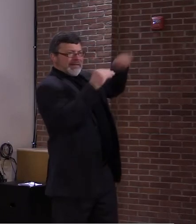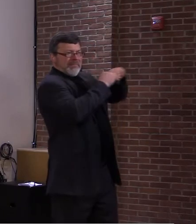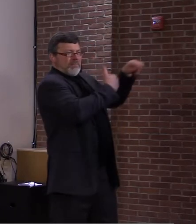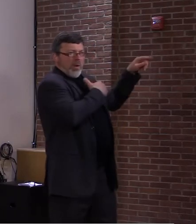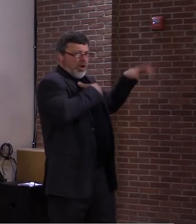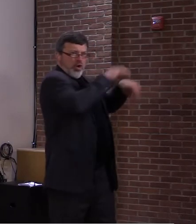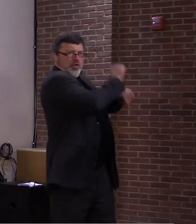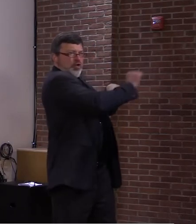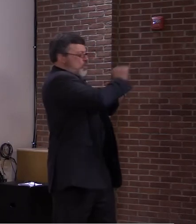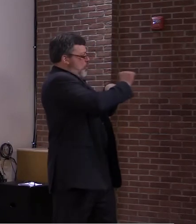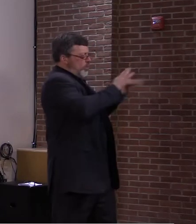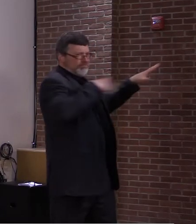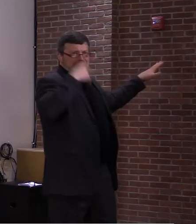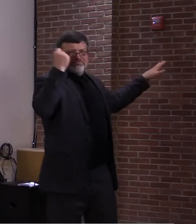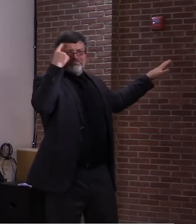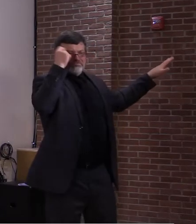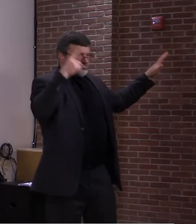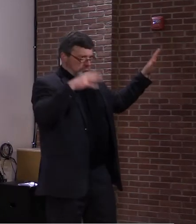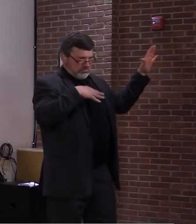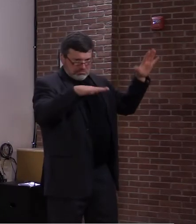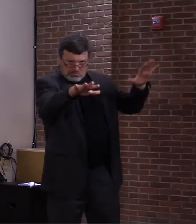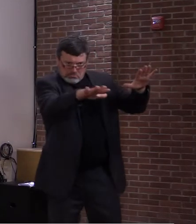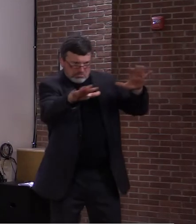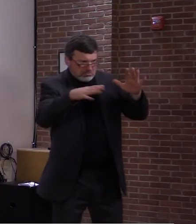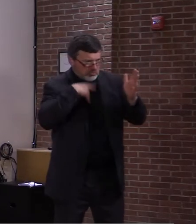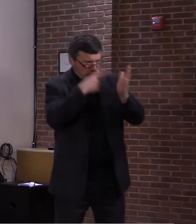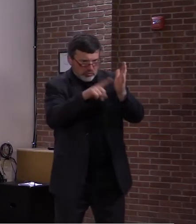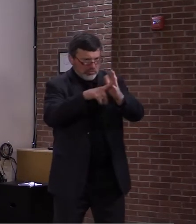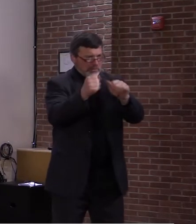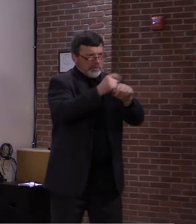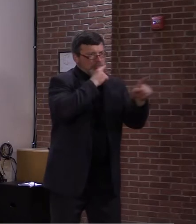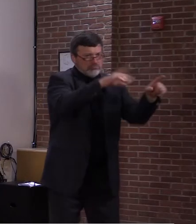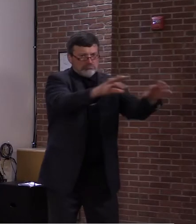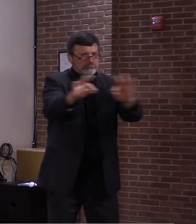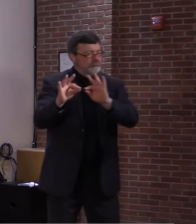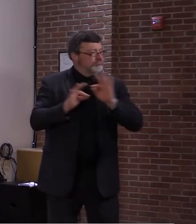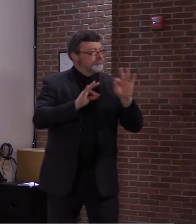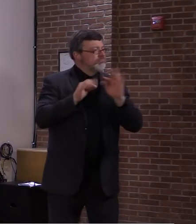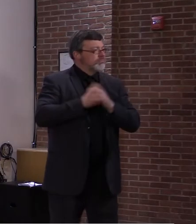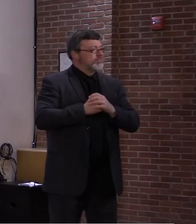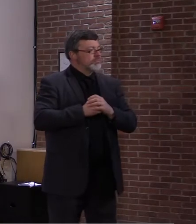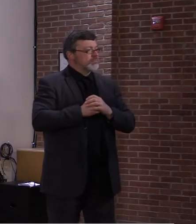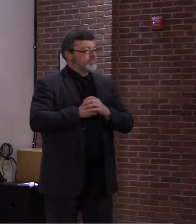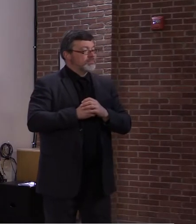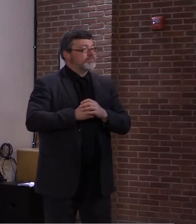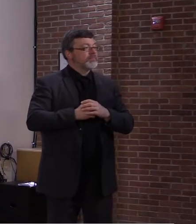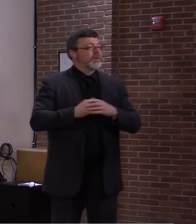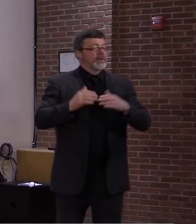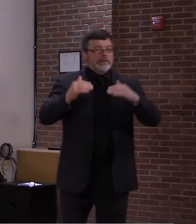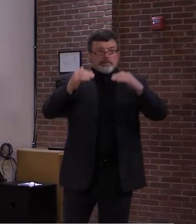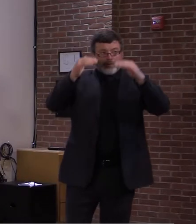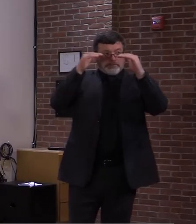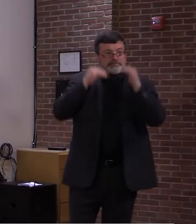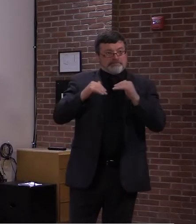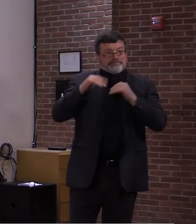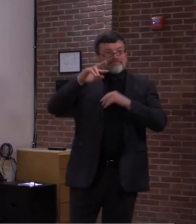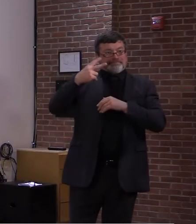Thank you. I believe this is for Dr. Levine. Dr. Levine, are you recommending